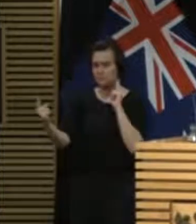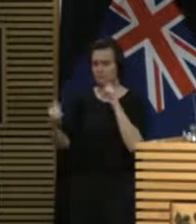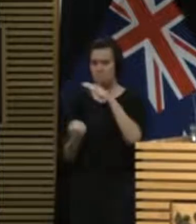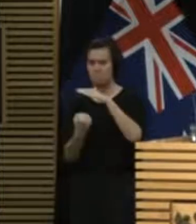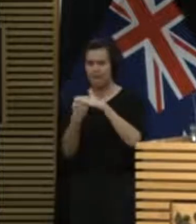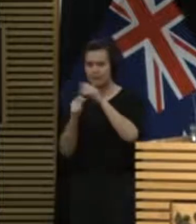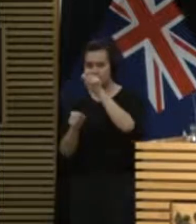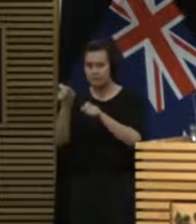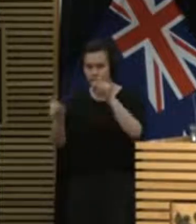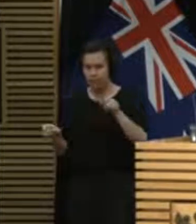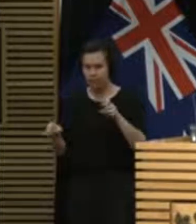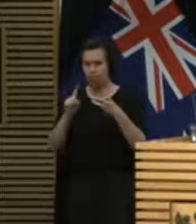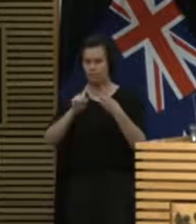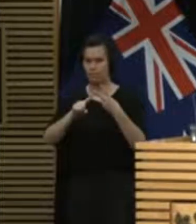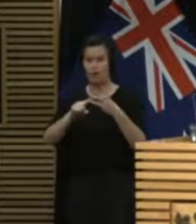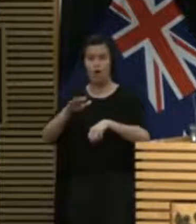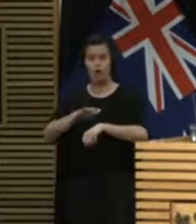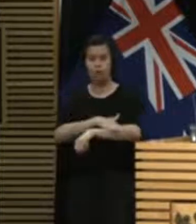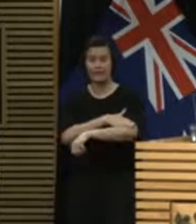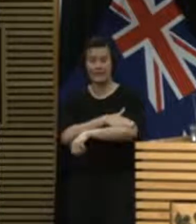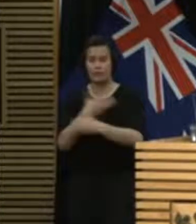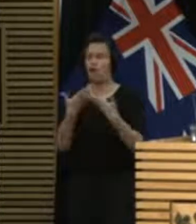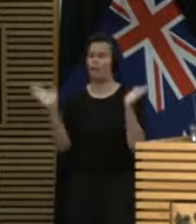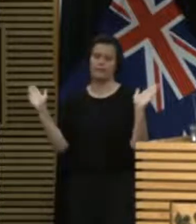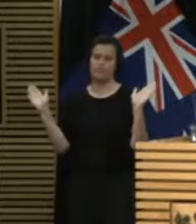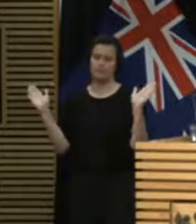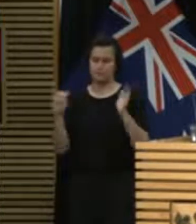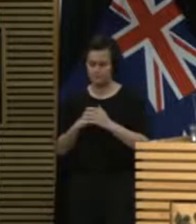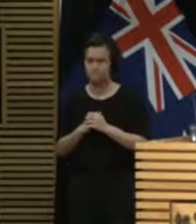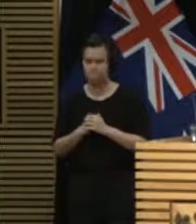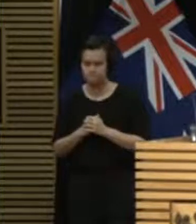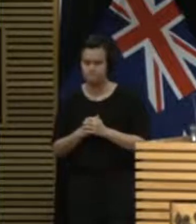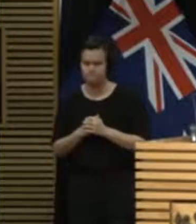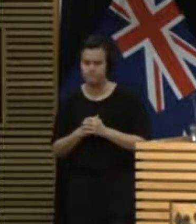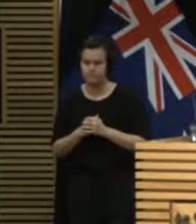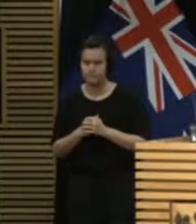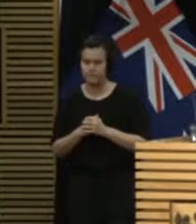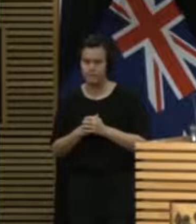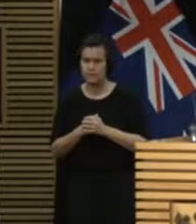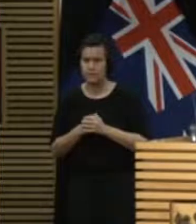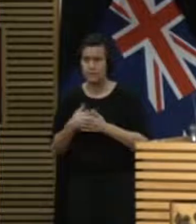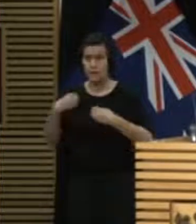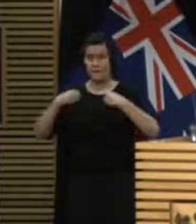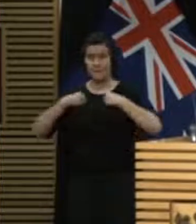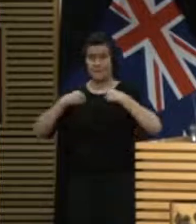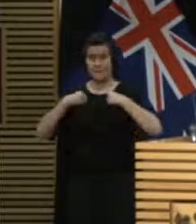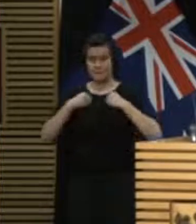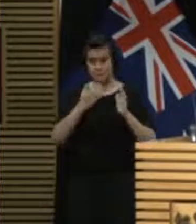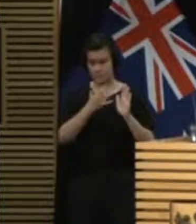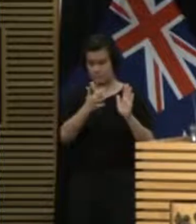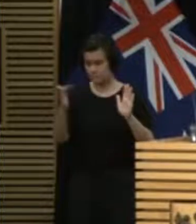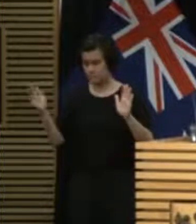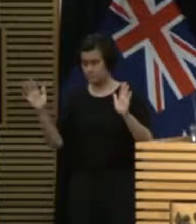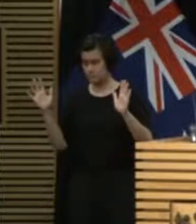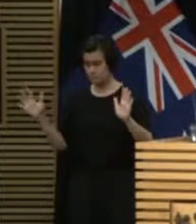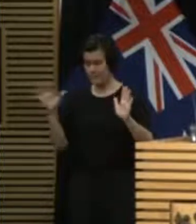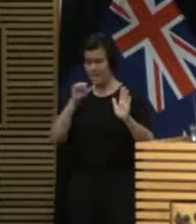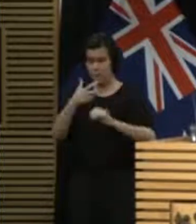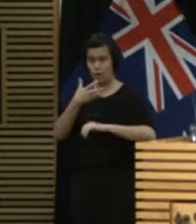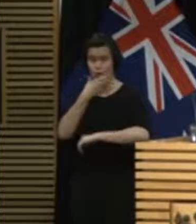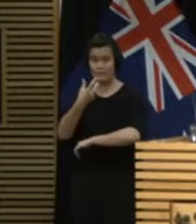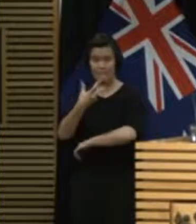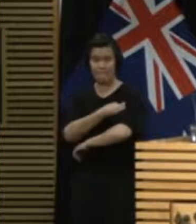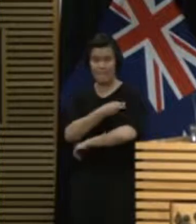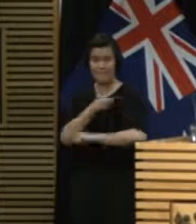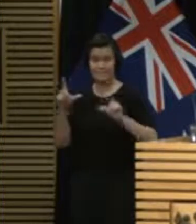framework as simple as possible and to apply the mandate across the board for places that are eligible for vaccine certificates. But